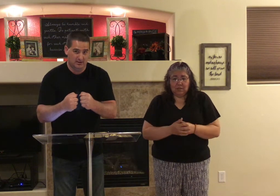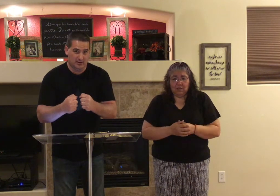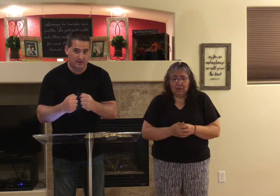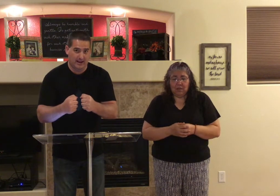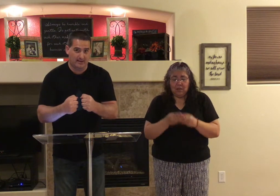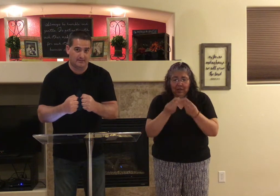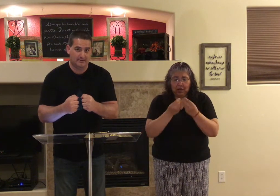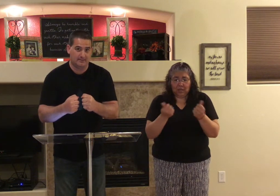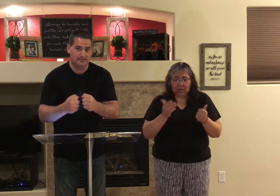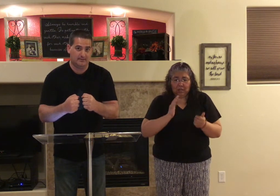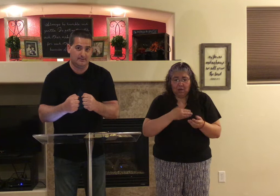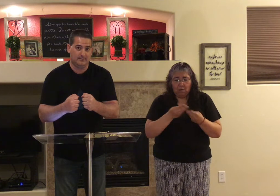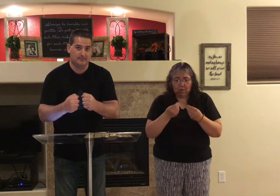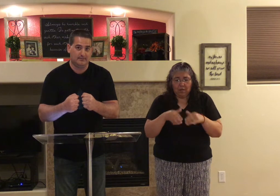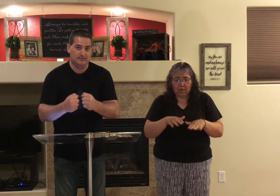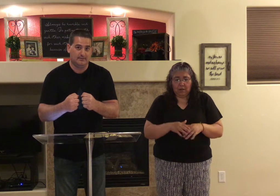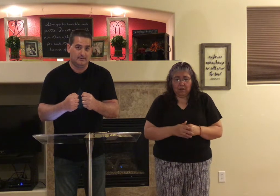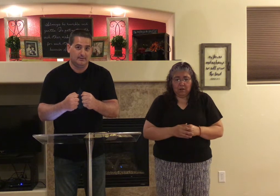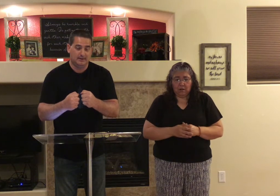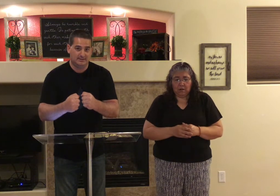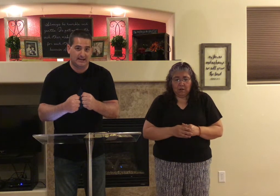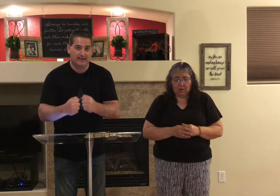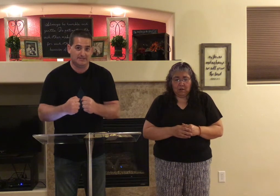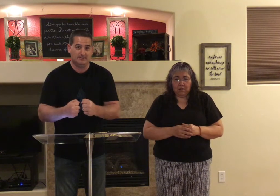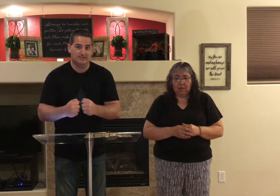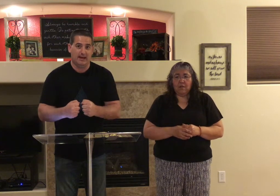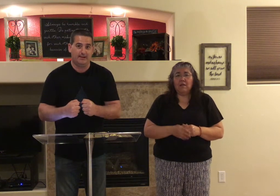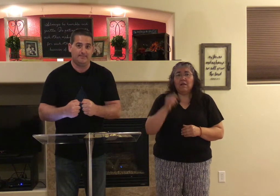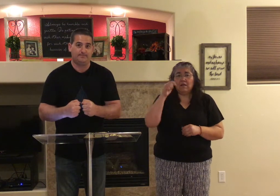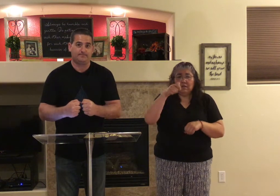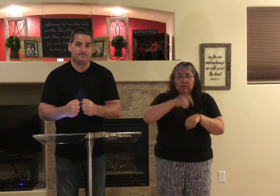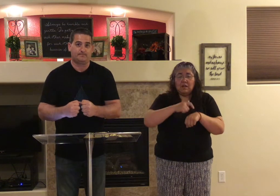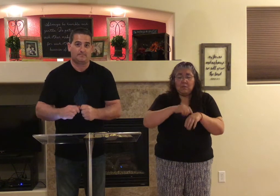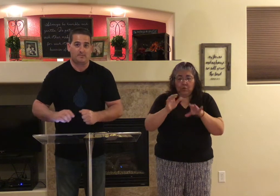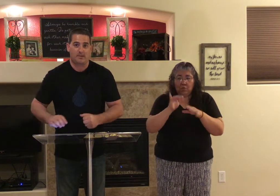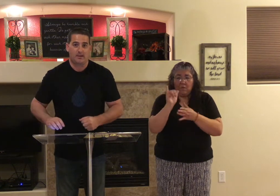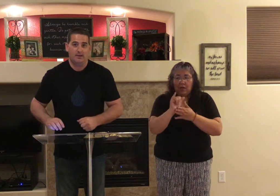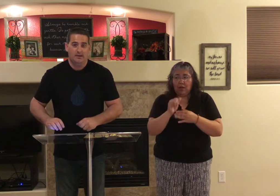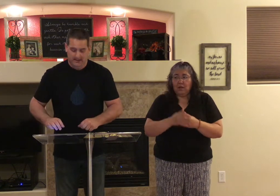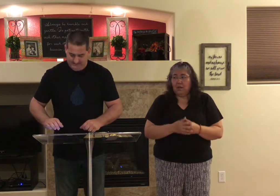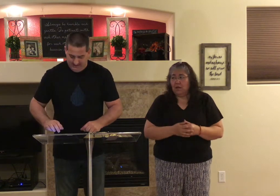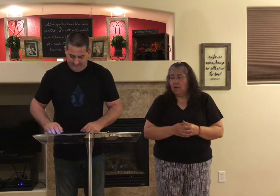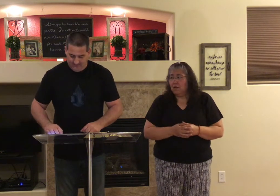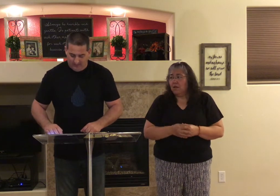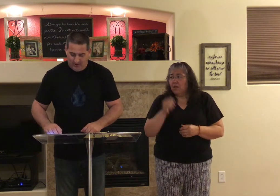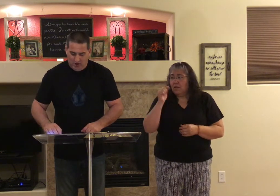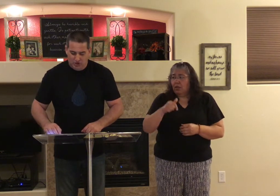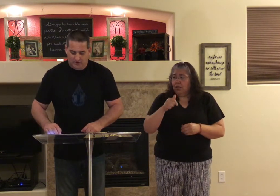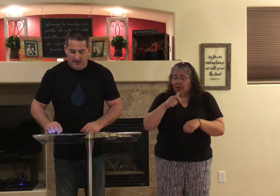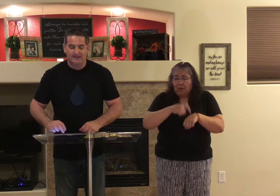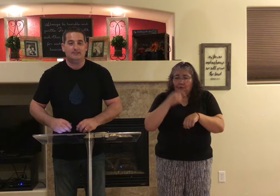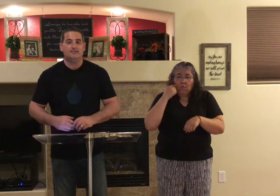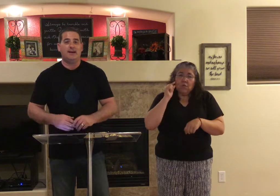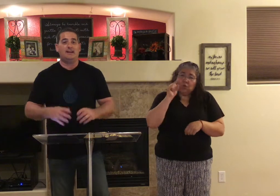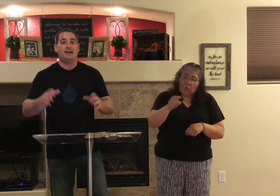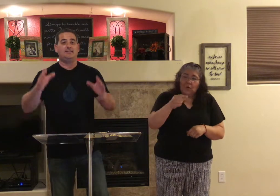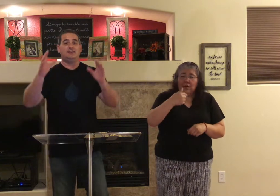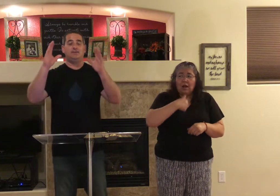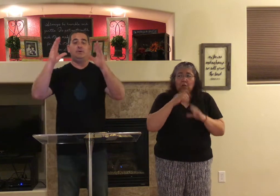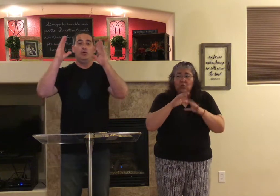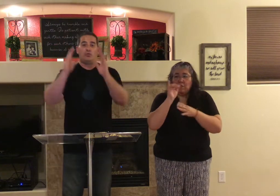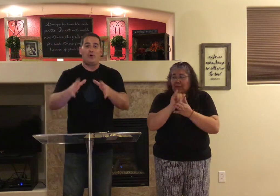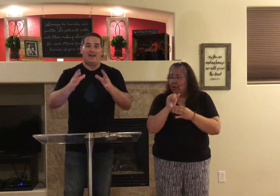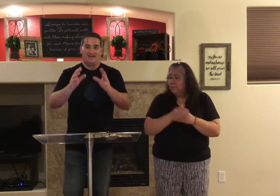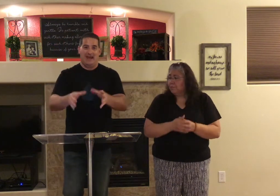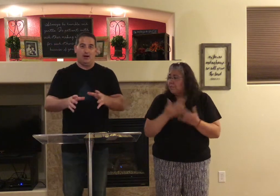and heal our land. It's time to do that. It's time for you and I to do that. And can I